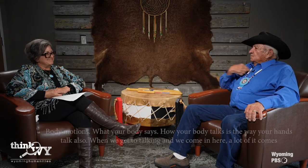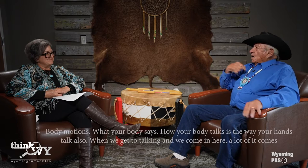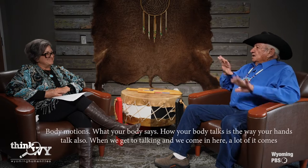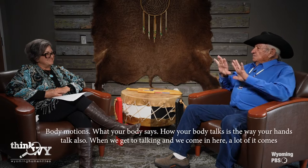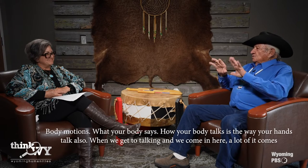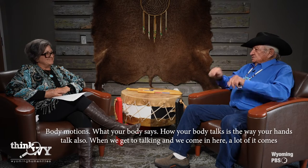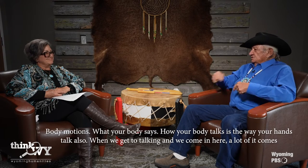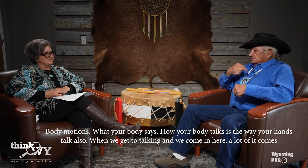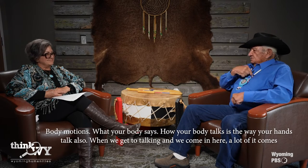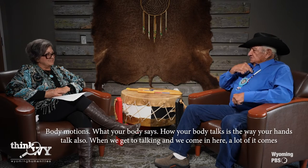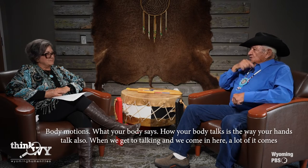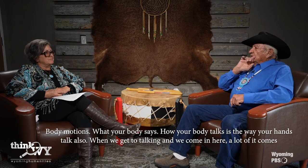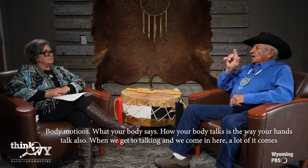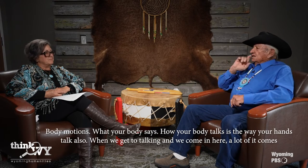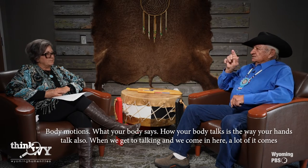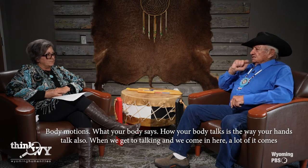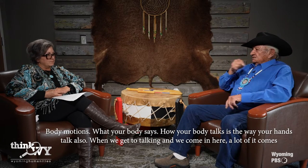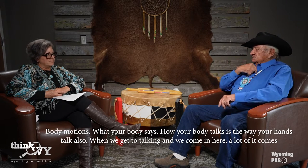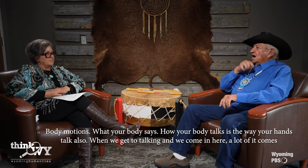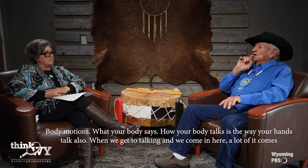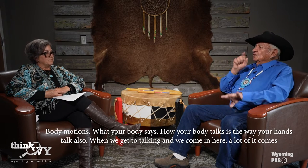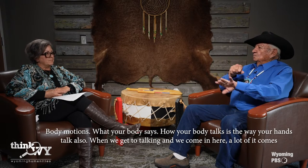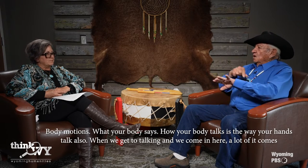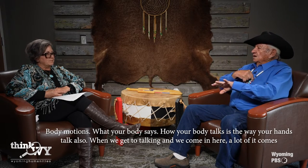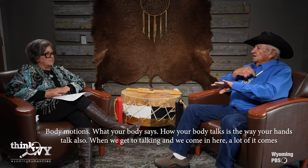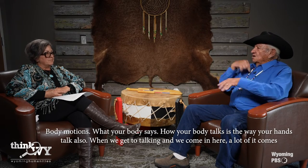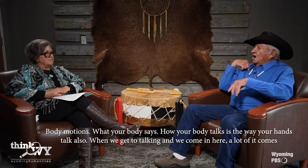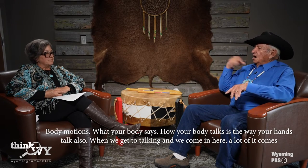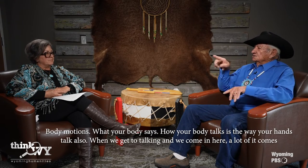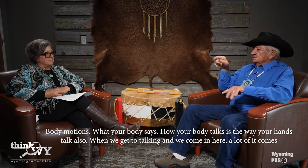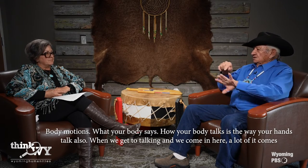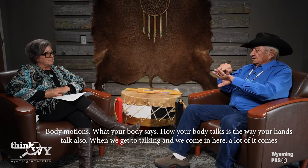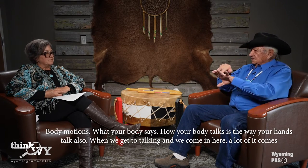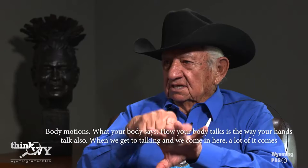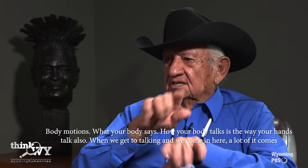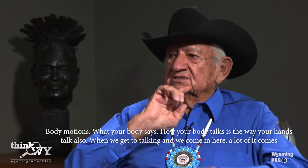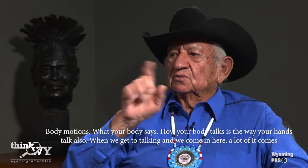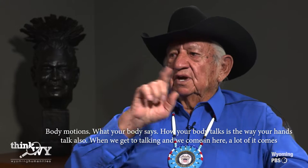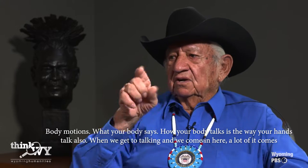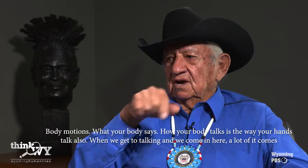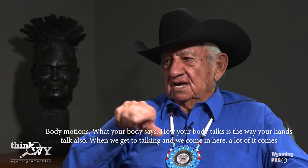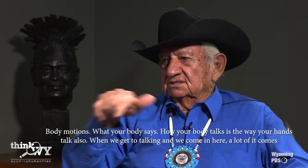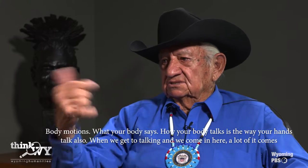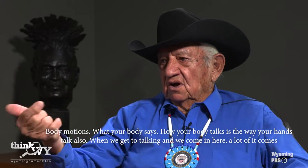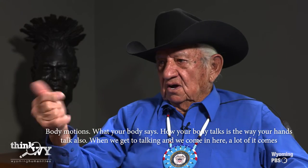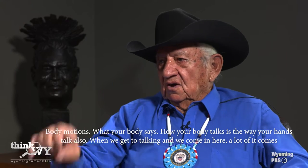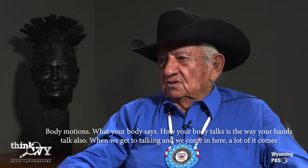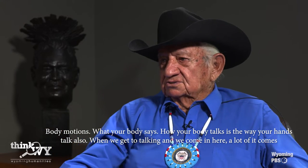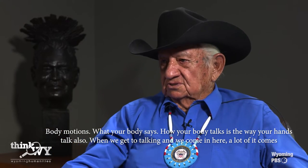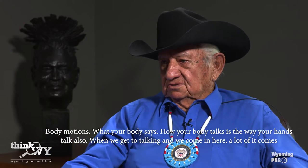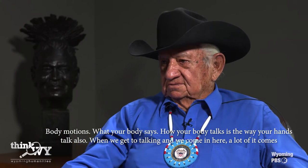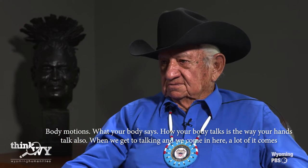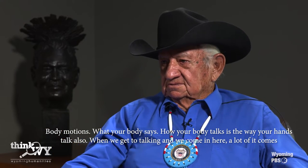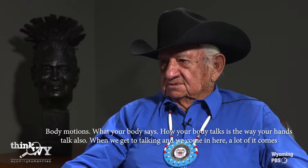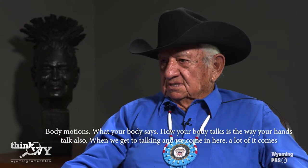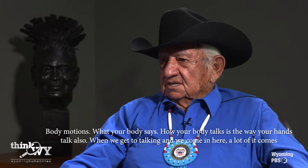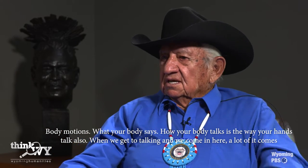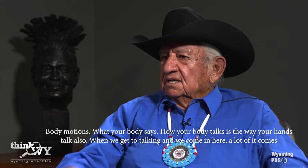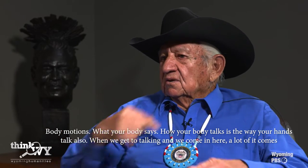Body motions, what your body says, how your body talks, is the way your hands talk also. When